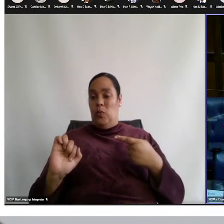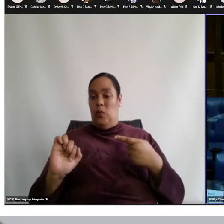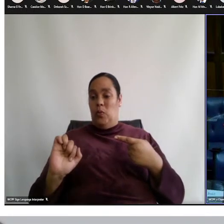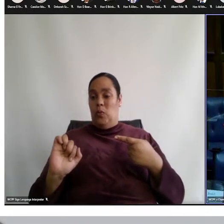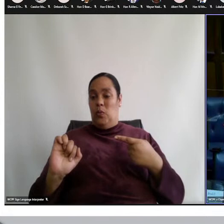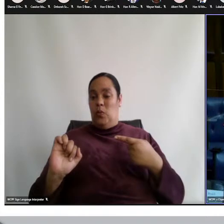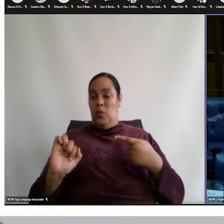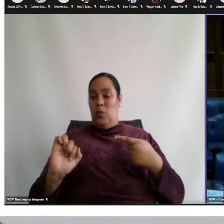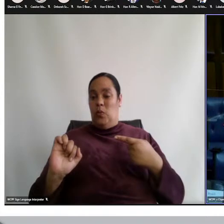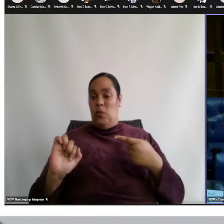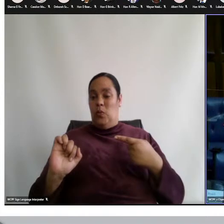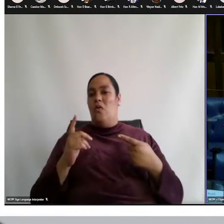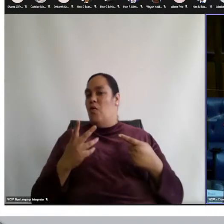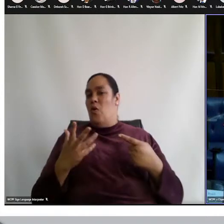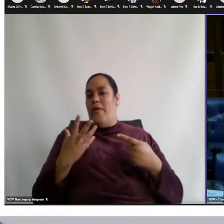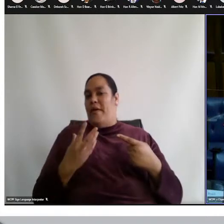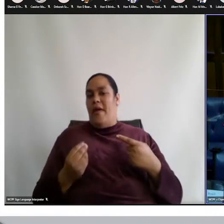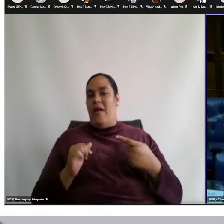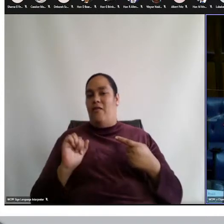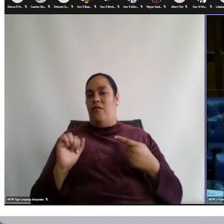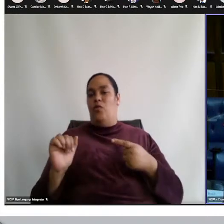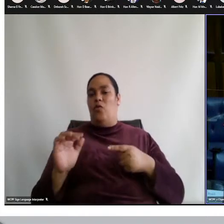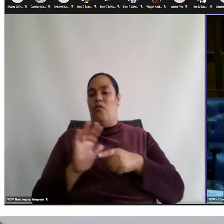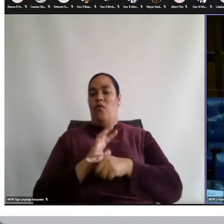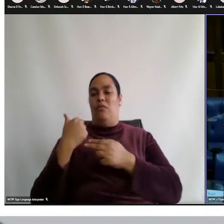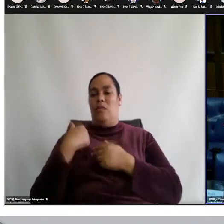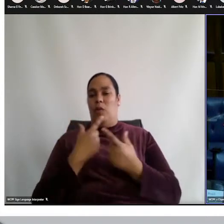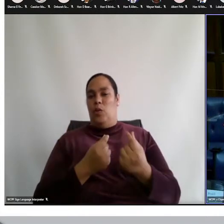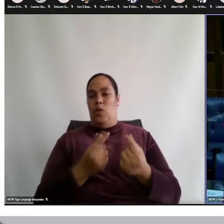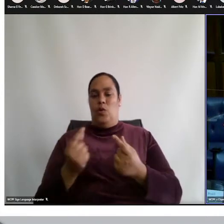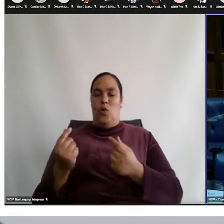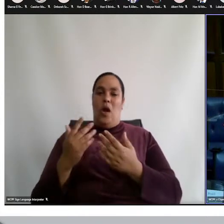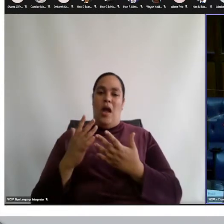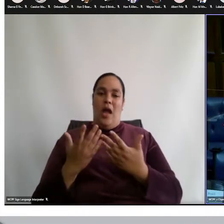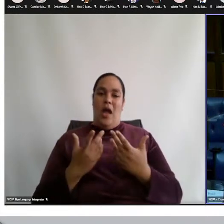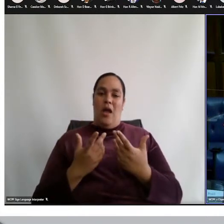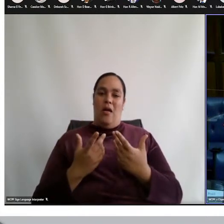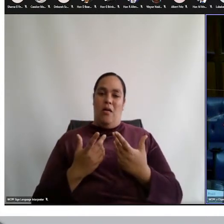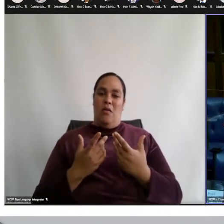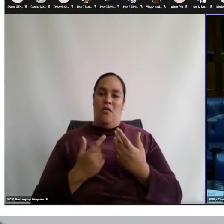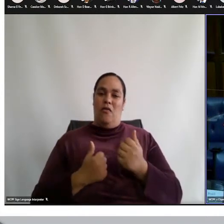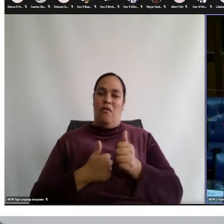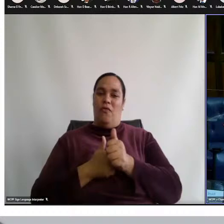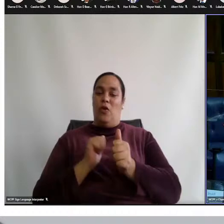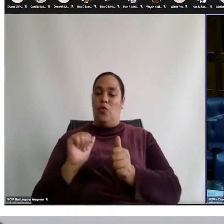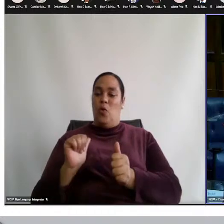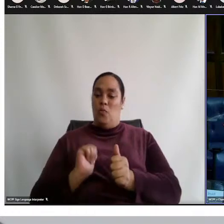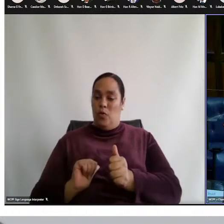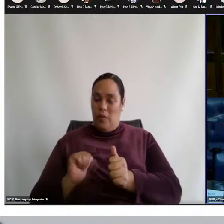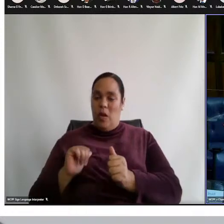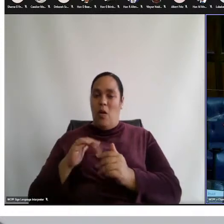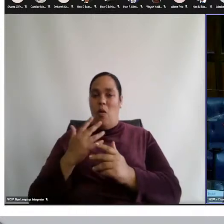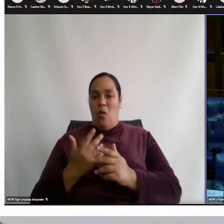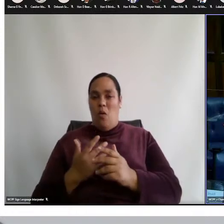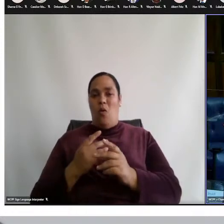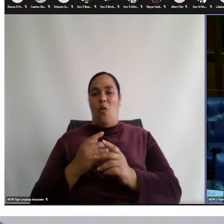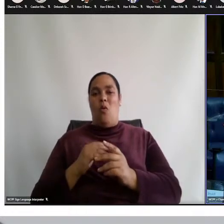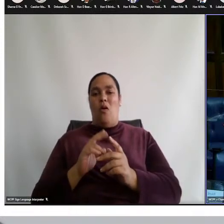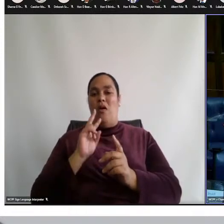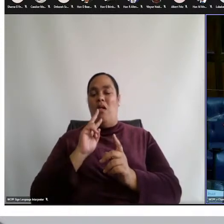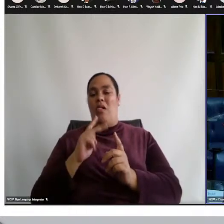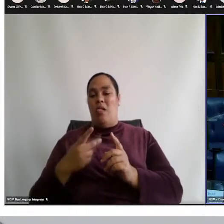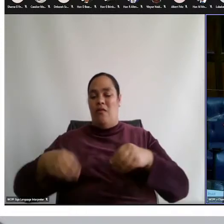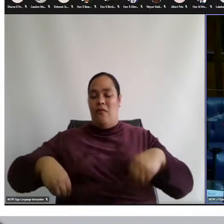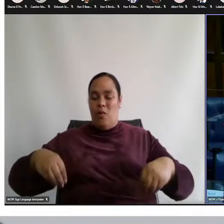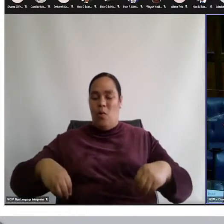does not fulfill its statutory obligations binding on that municipality, or that maladministration, fraud,